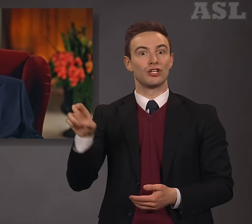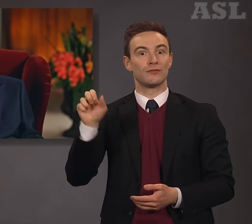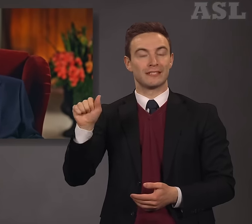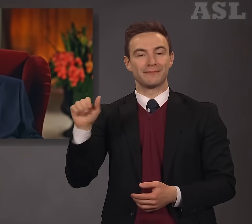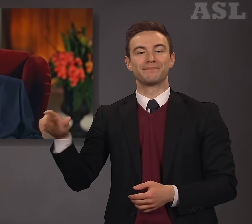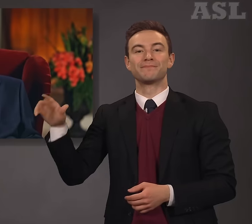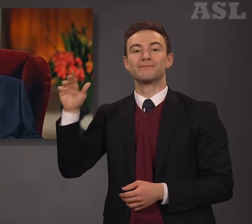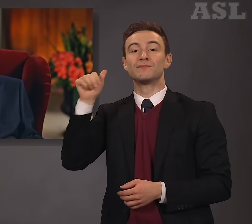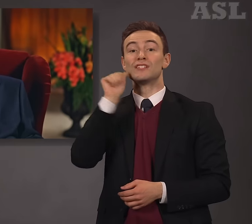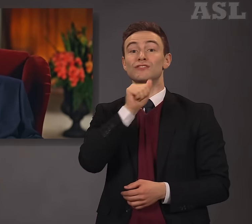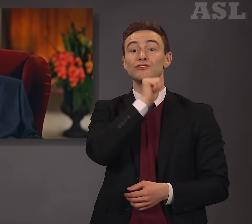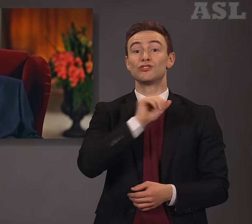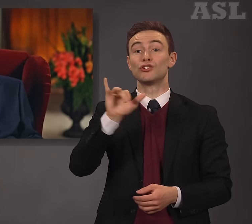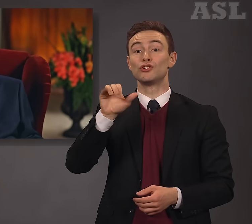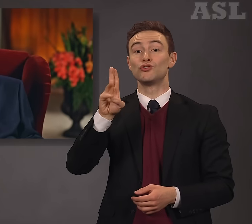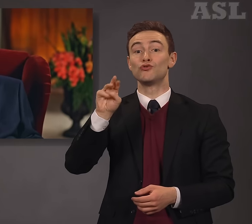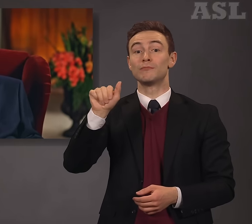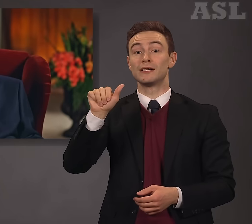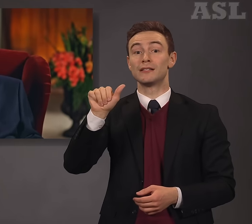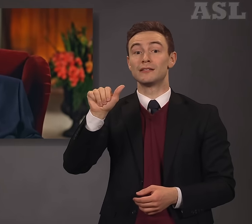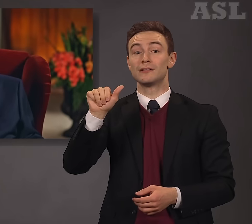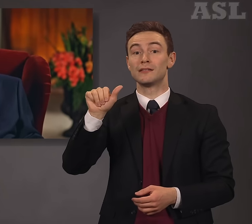Yuma, Arizona;